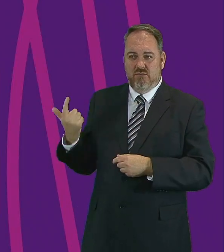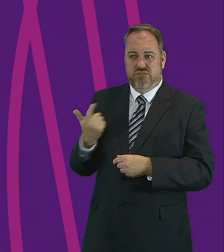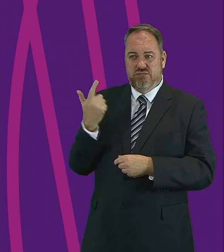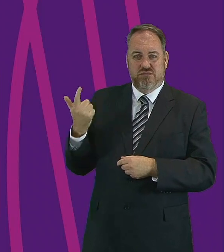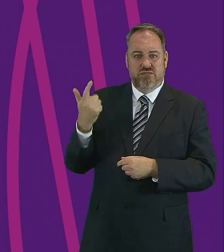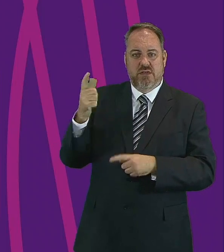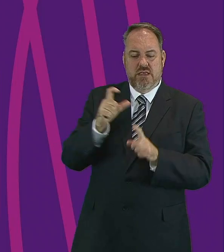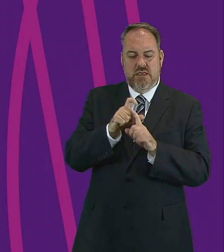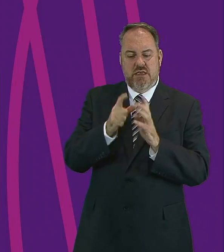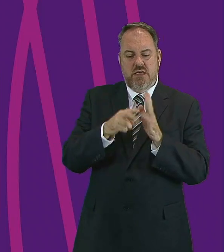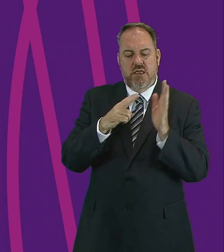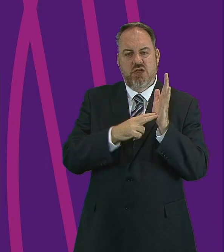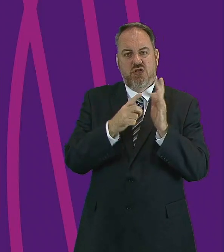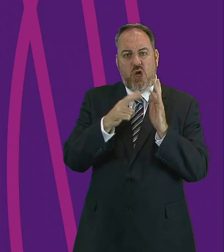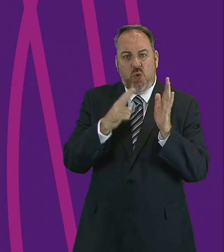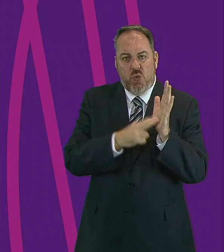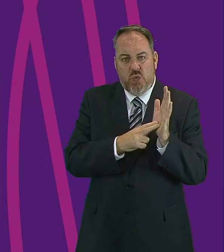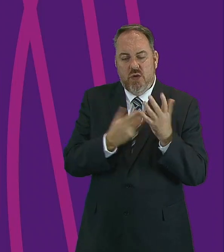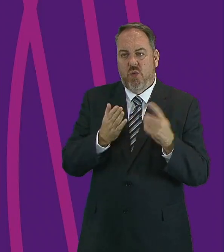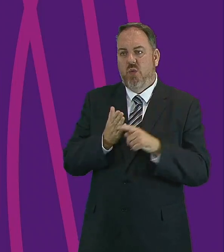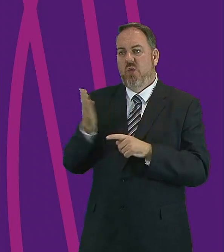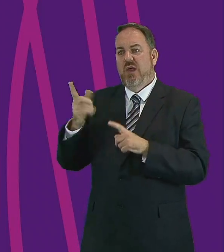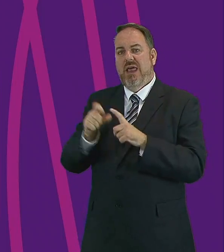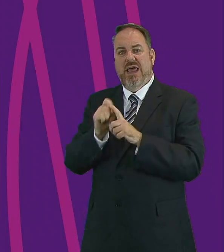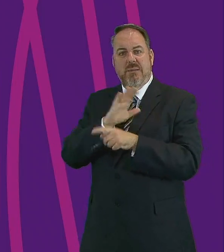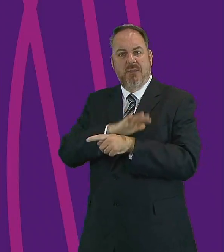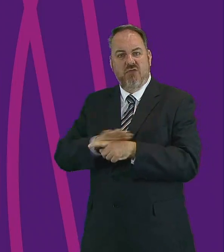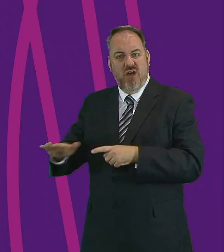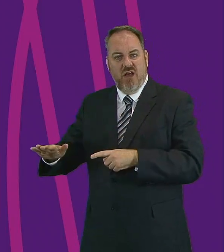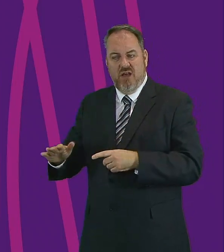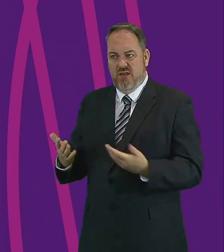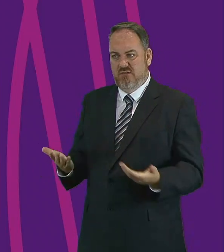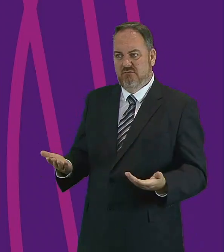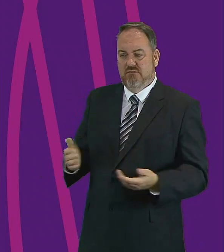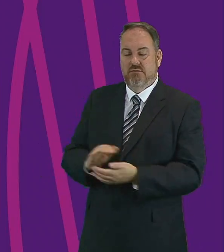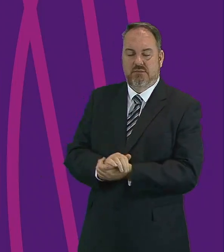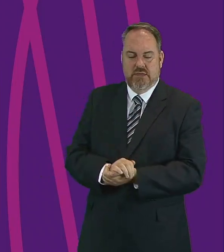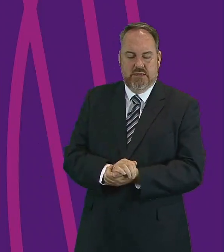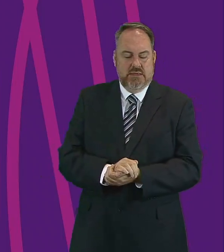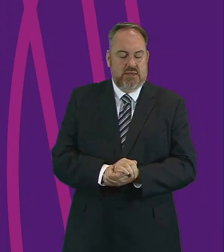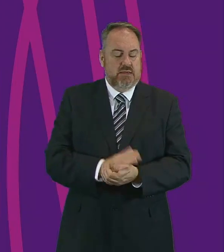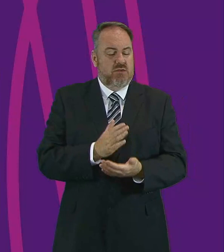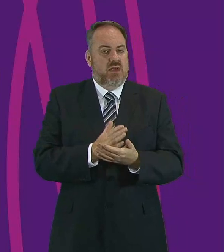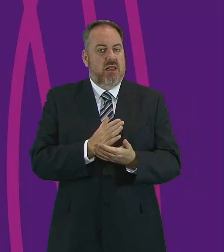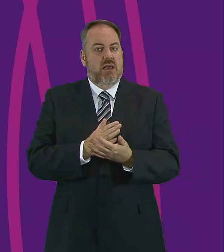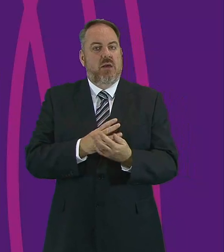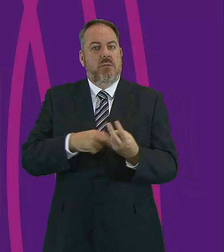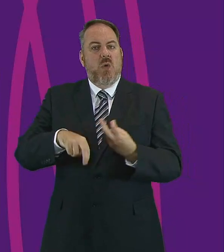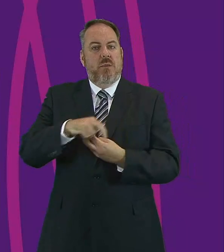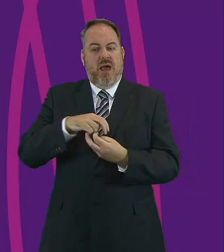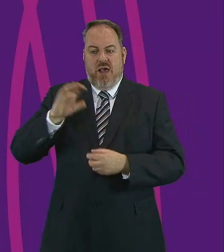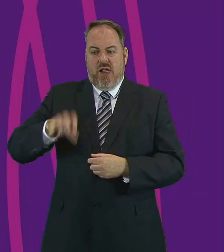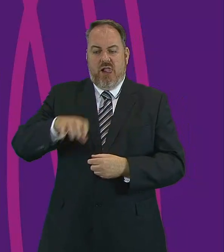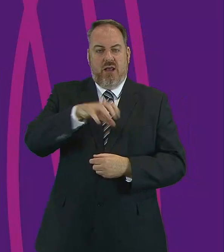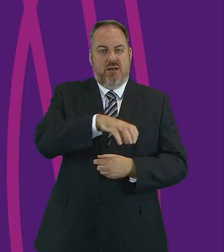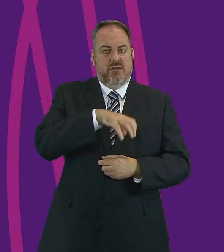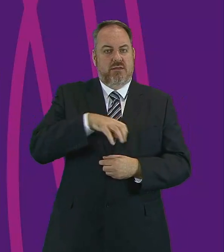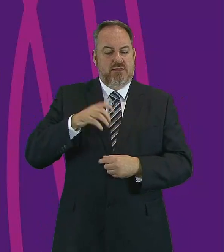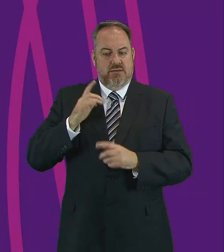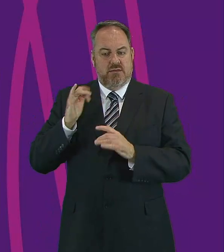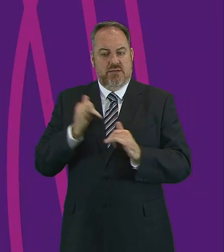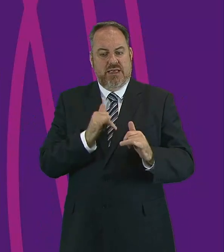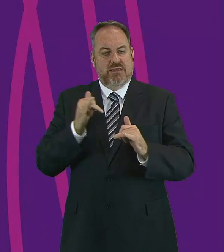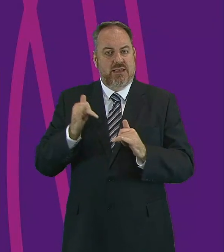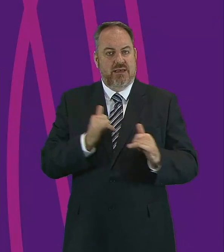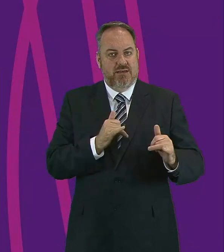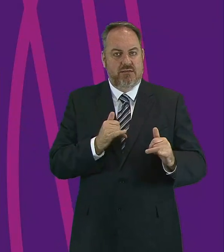like Dunoon or Edinburgh to get tested? First Minister. The mobile capacity is important because of its